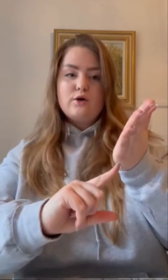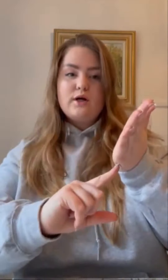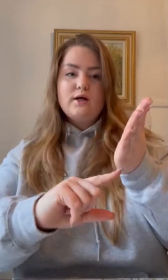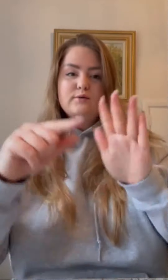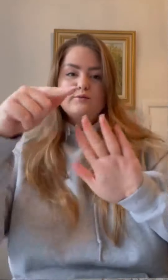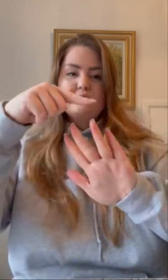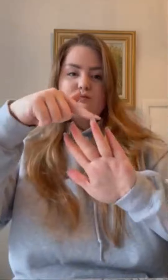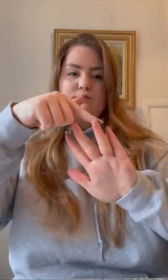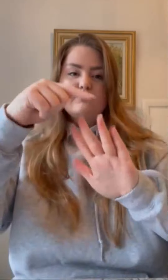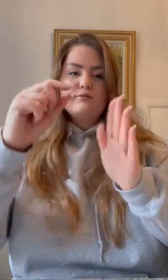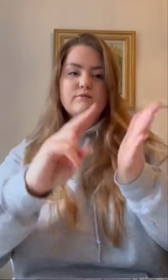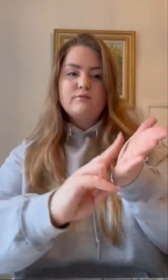Tonga.